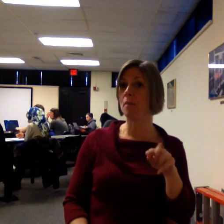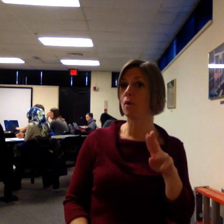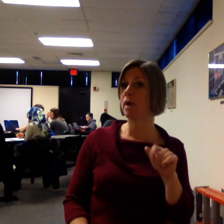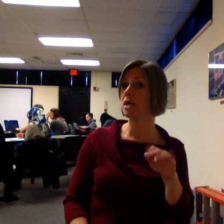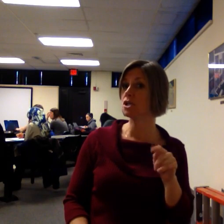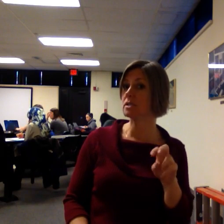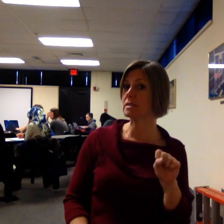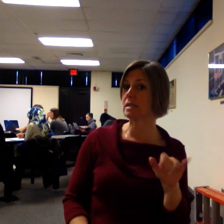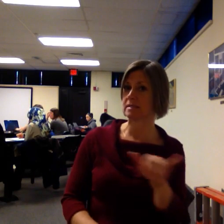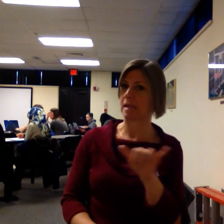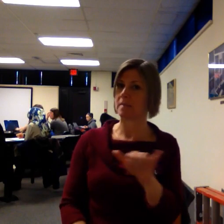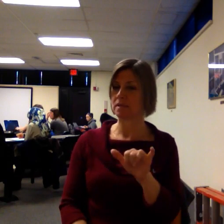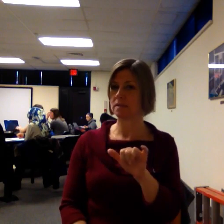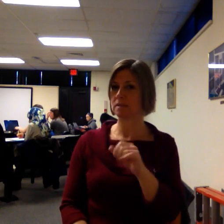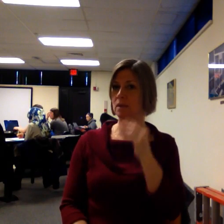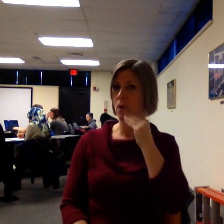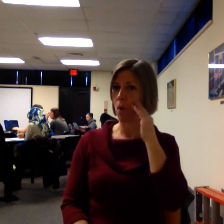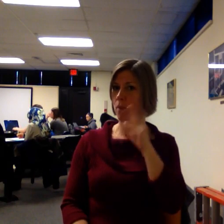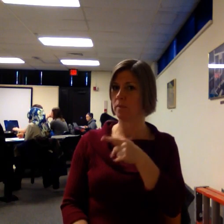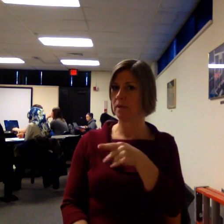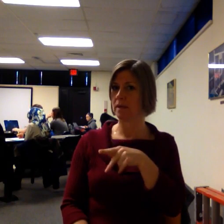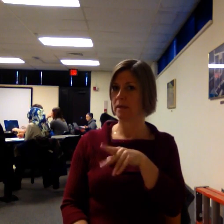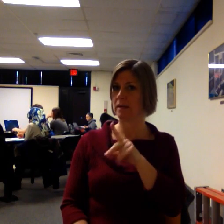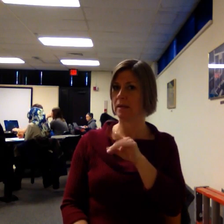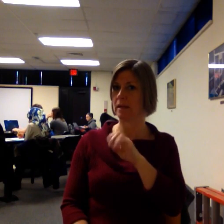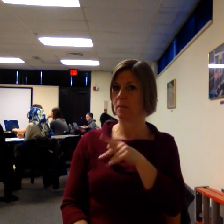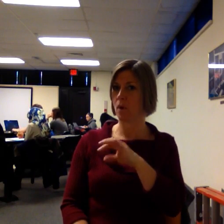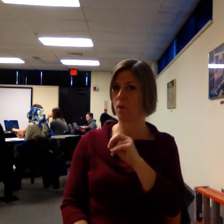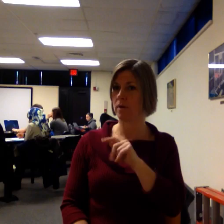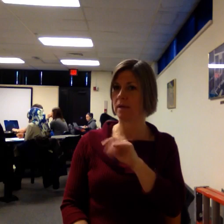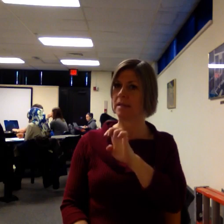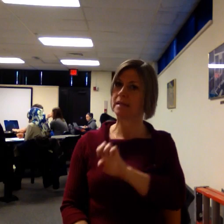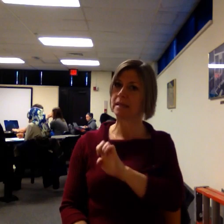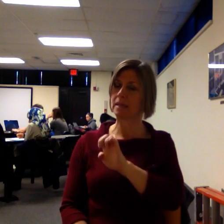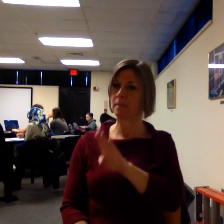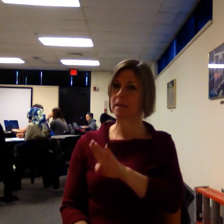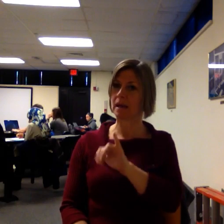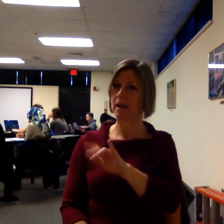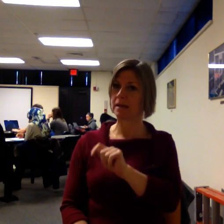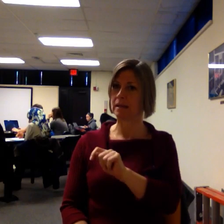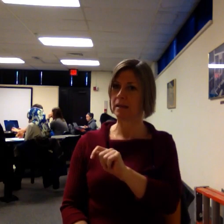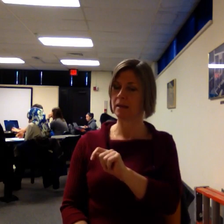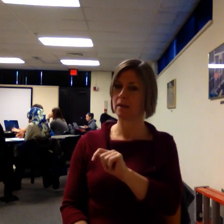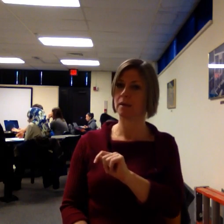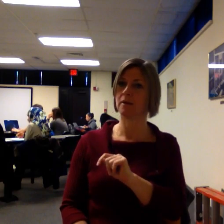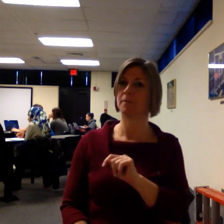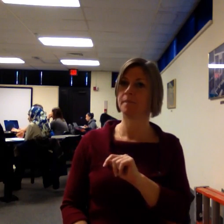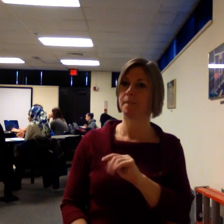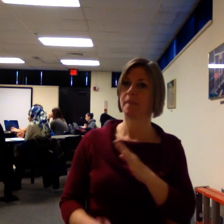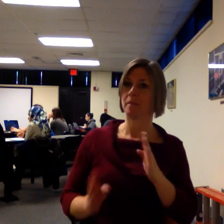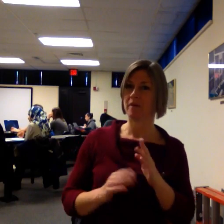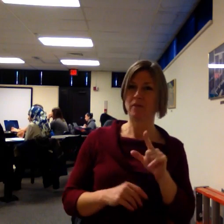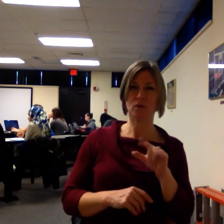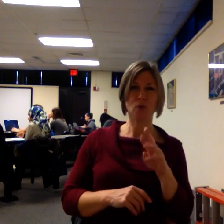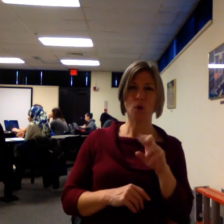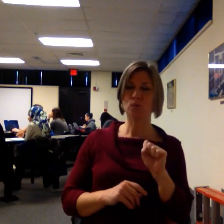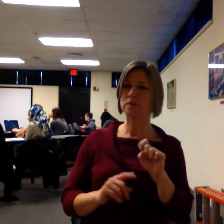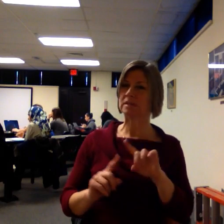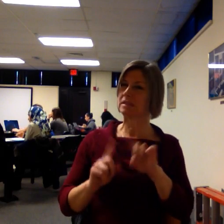Home Depot, for Home Depot you have it easy. EBIT is operating income. For Lowe's, it's a little trickier because